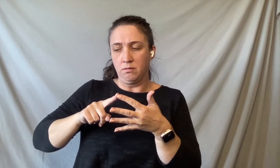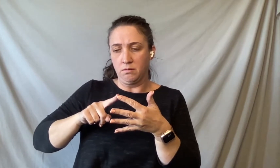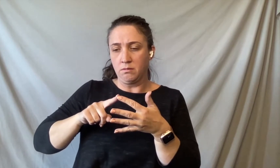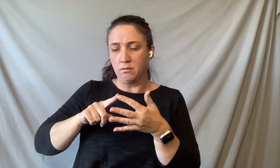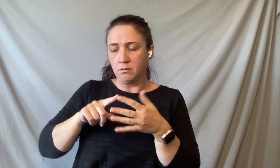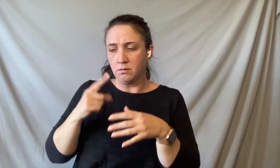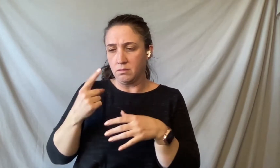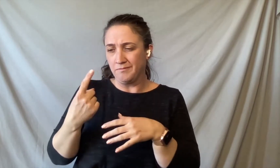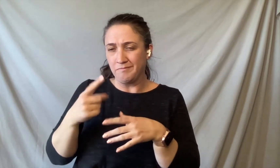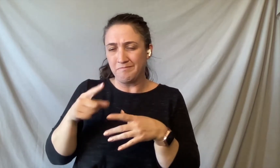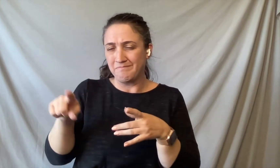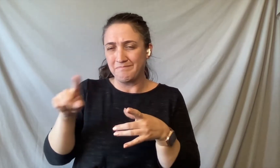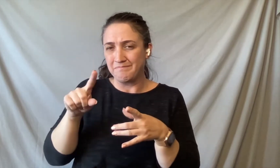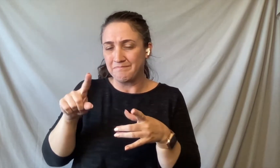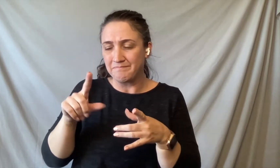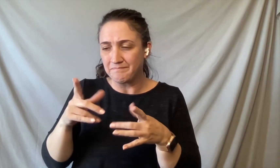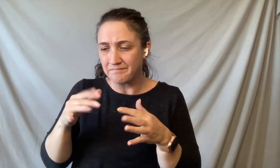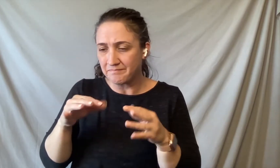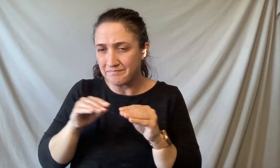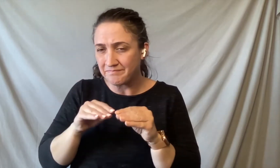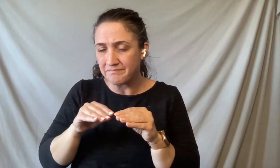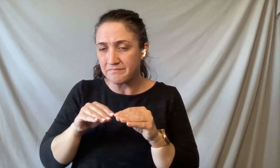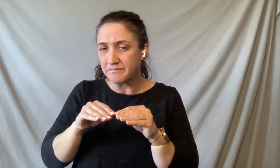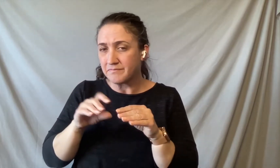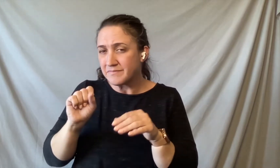the scattered sites.